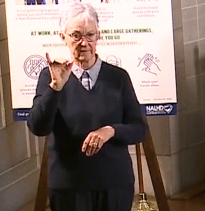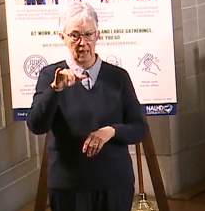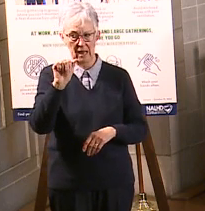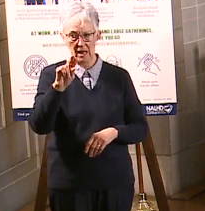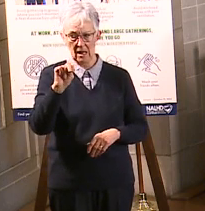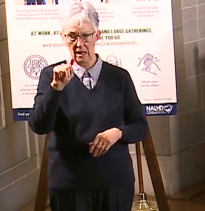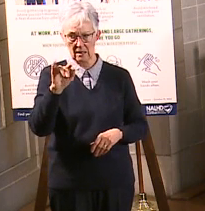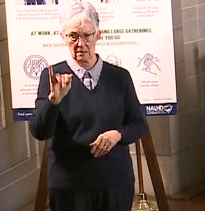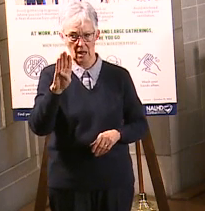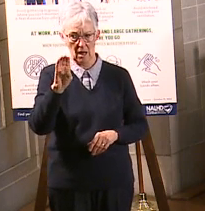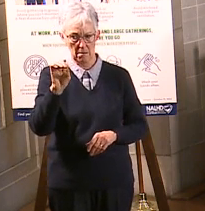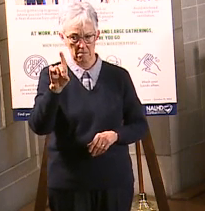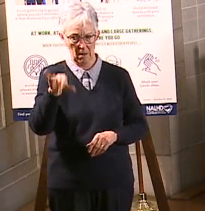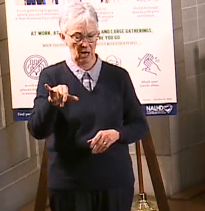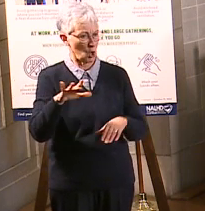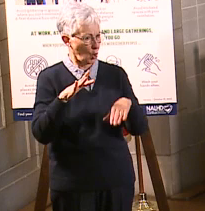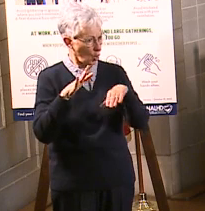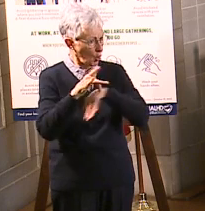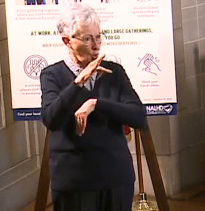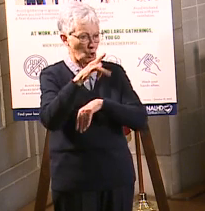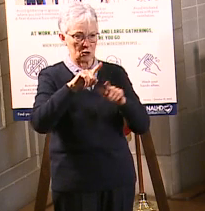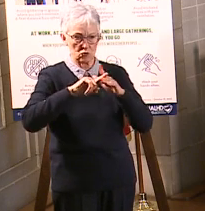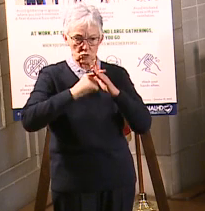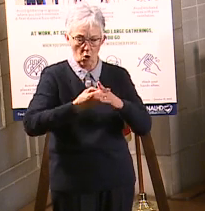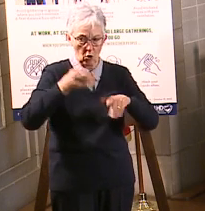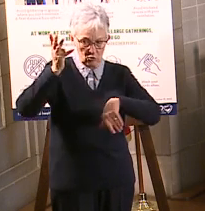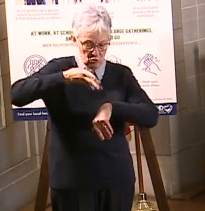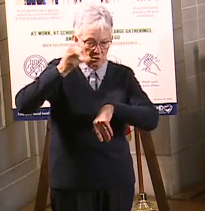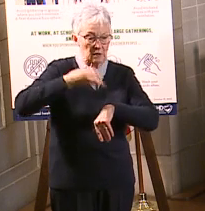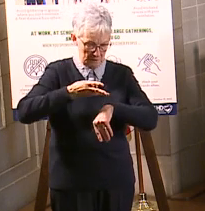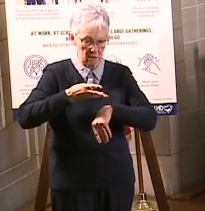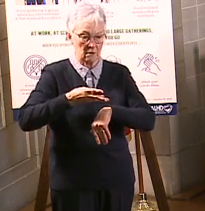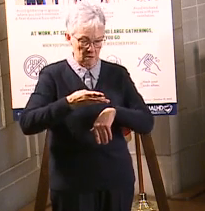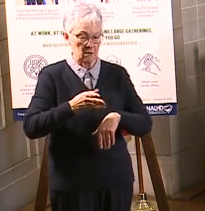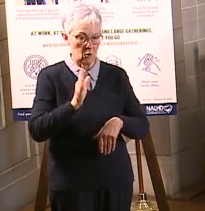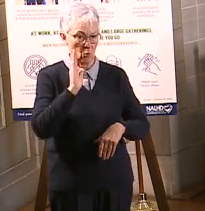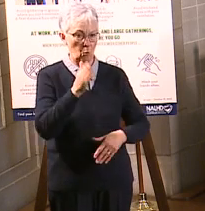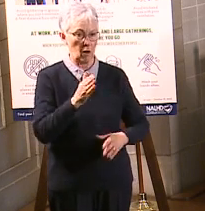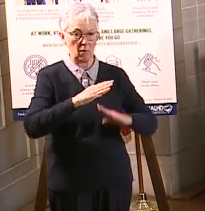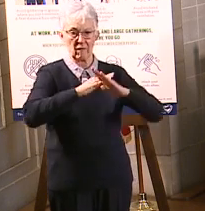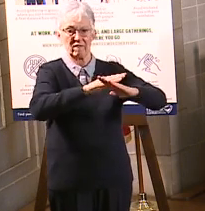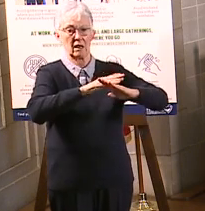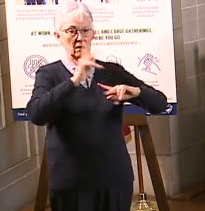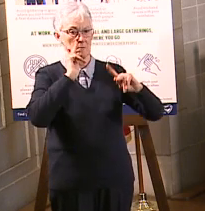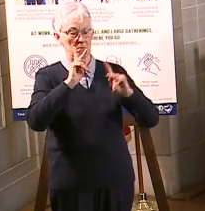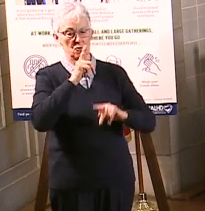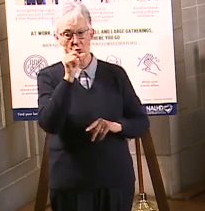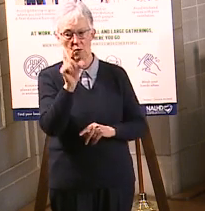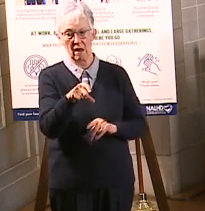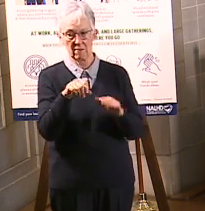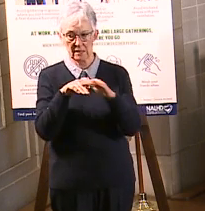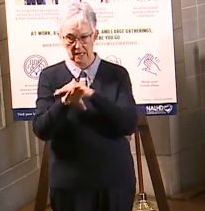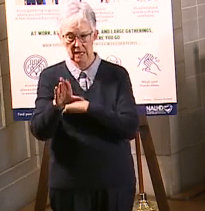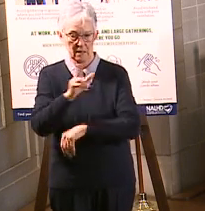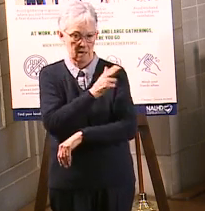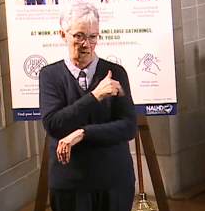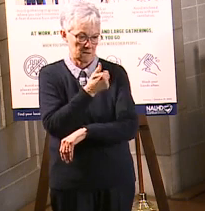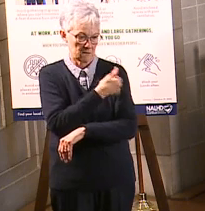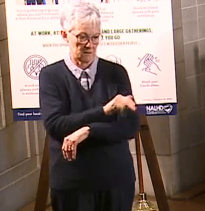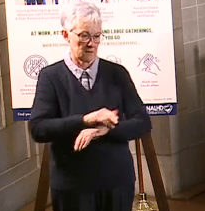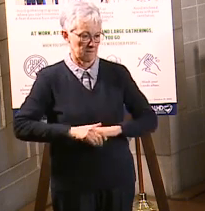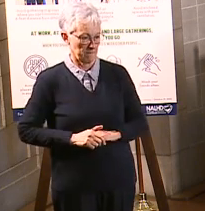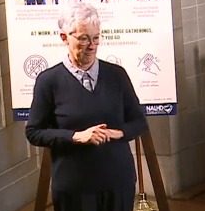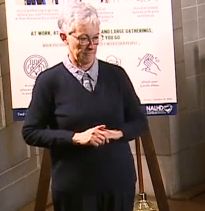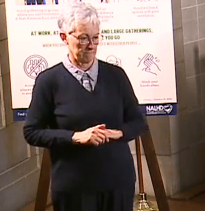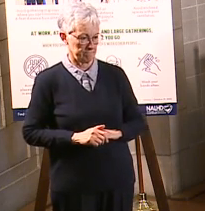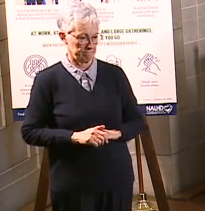sniffle, ask your doctor about getting that monoclonal antibody treatment, because we've been able to keep people out of the hospital because of that. And of course, that